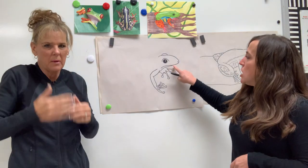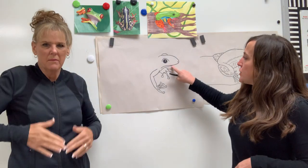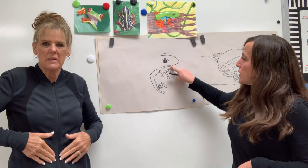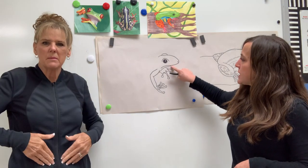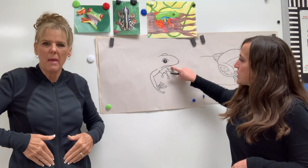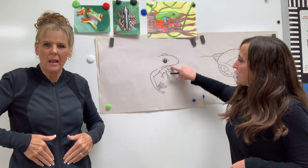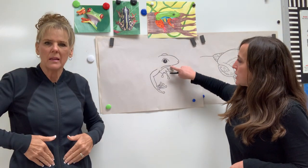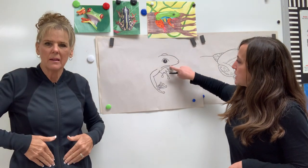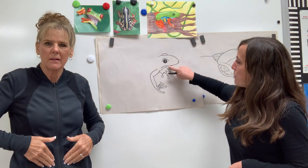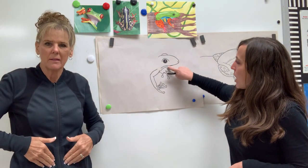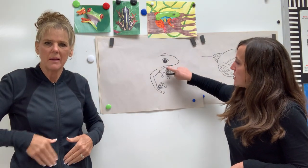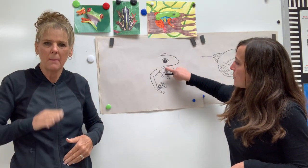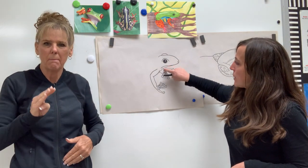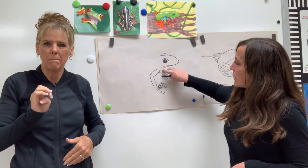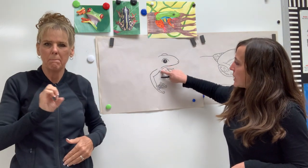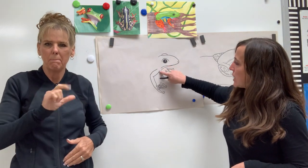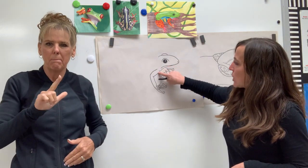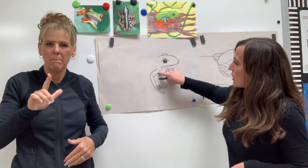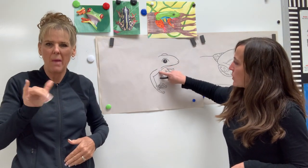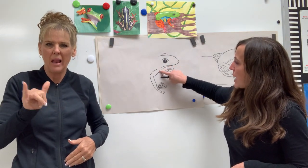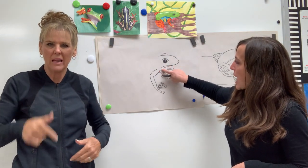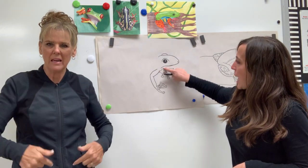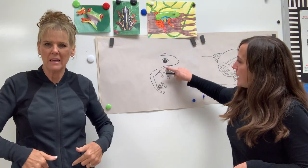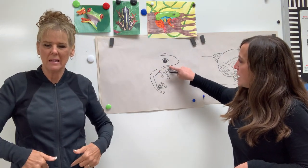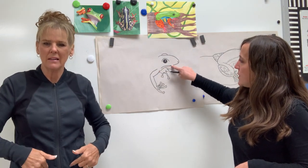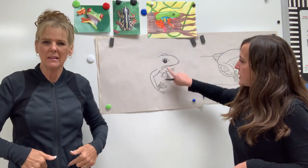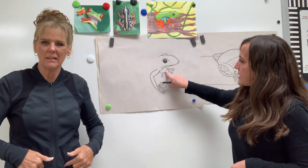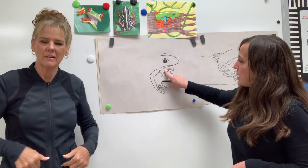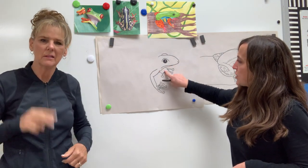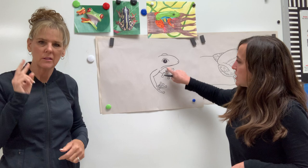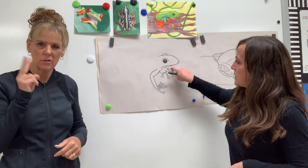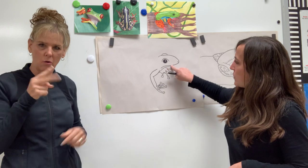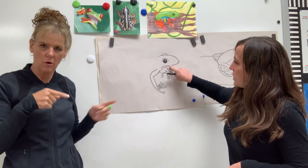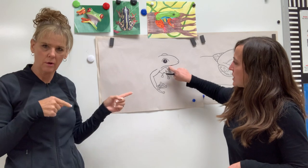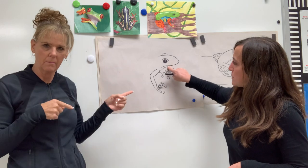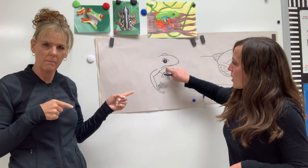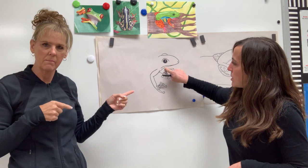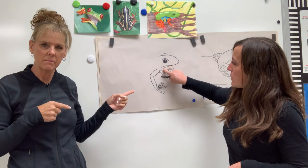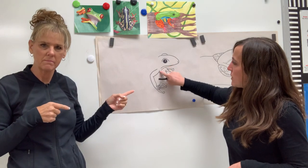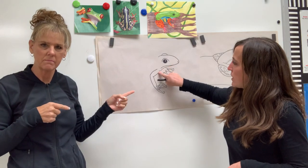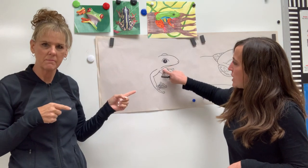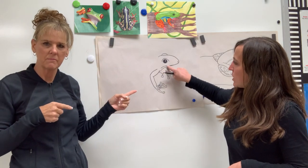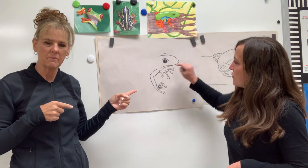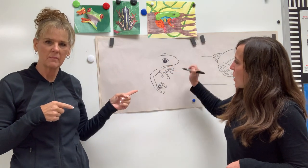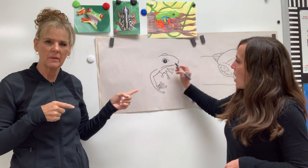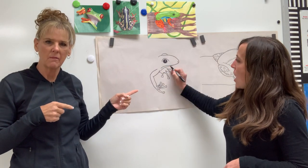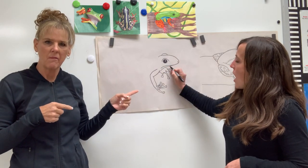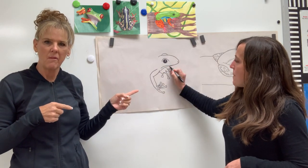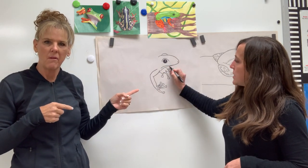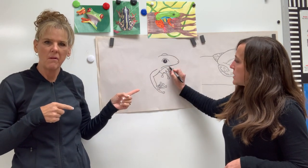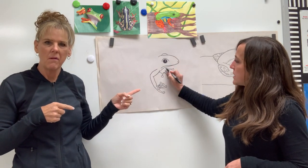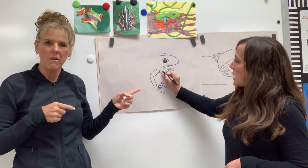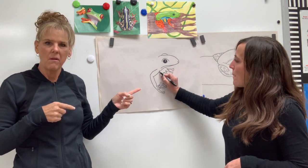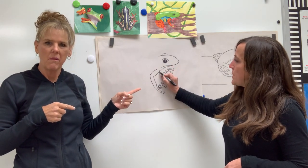belly. So let's look at this bottom line right here that we had that's touching this foot, this bottom line right here. I'm gonna stop and